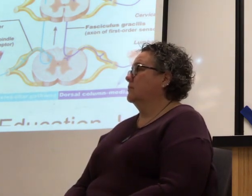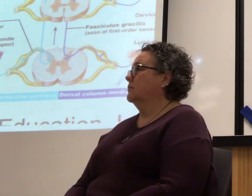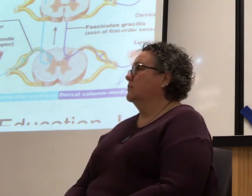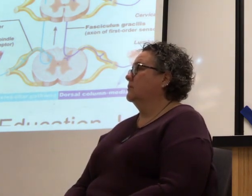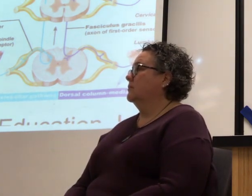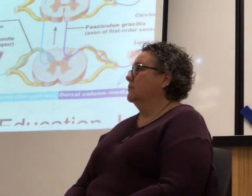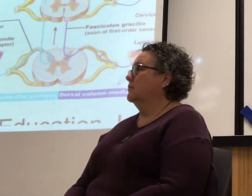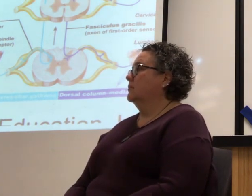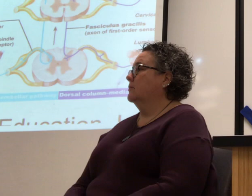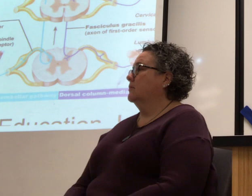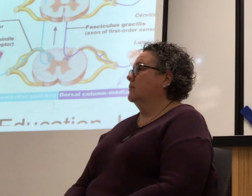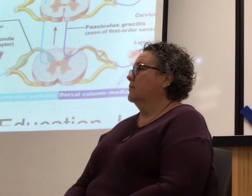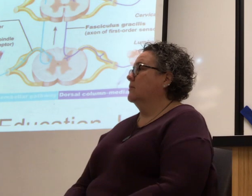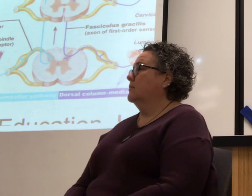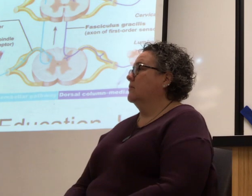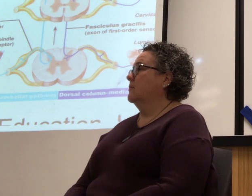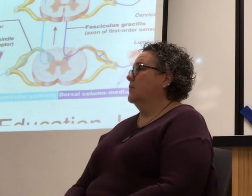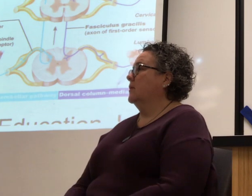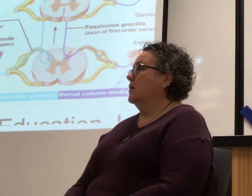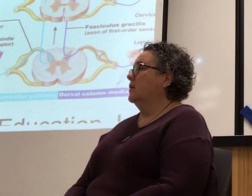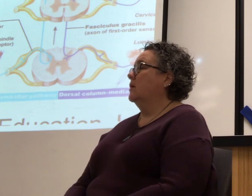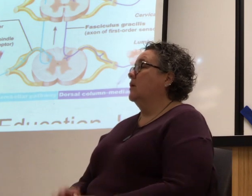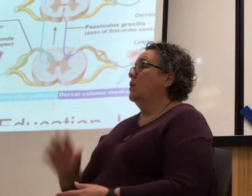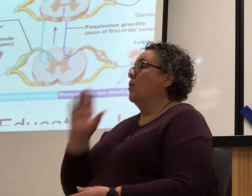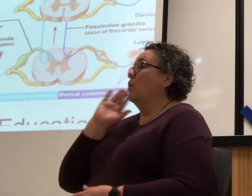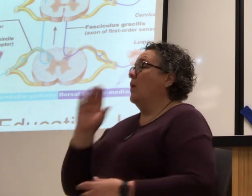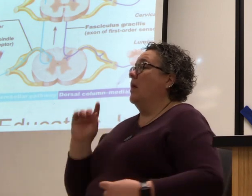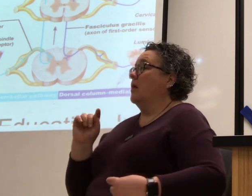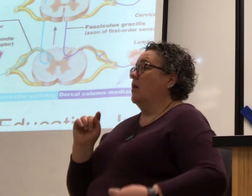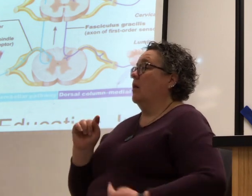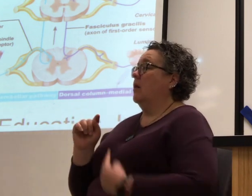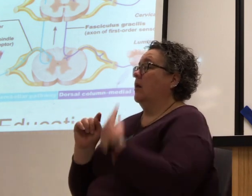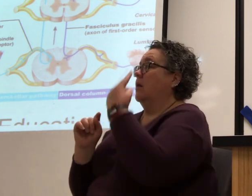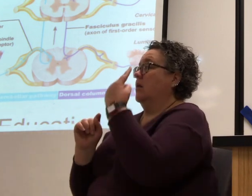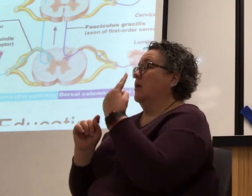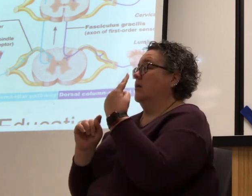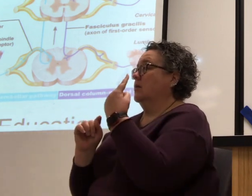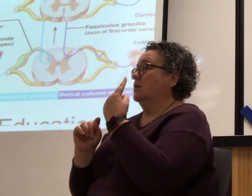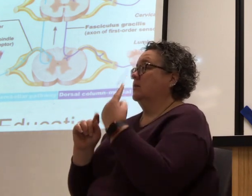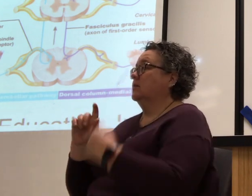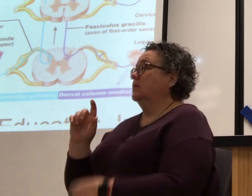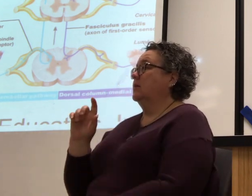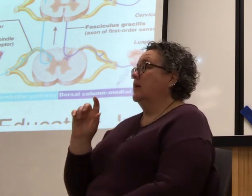in the lateral white column, or just call it lateral column.